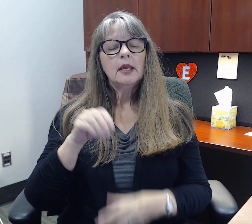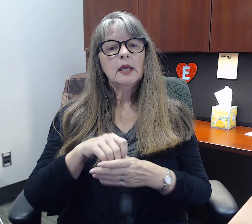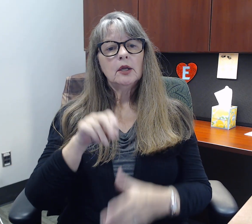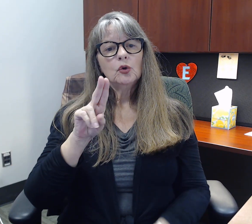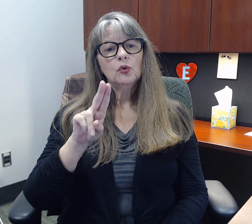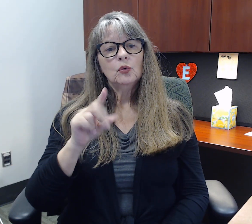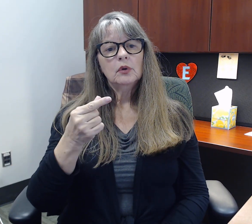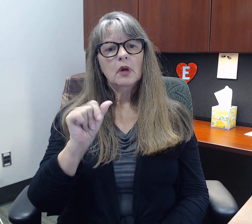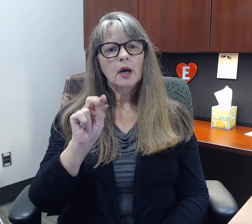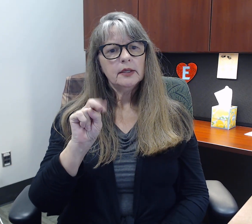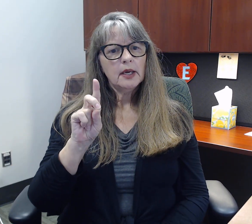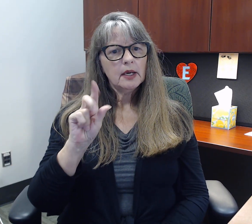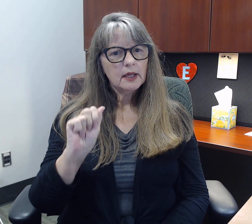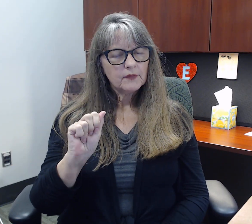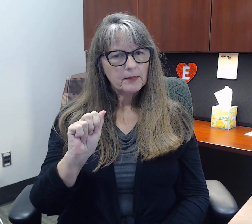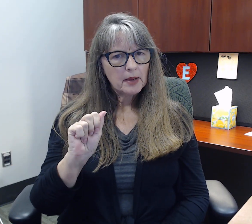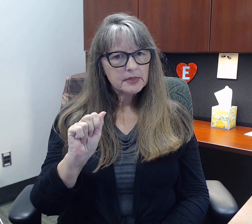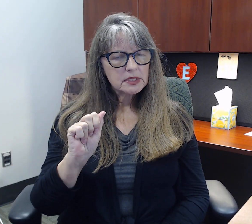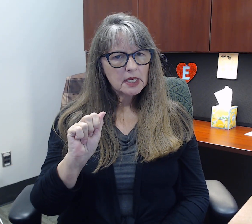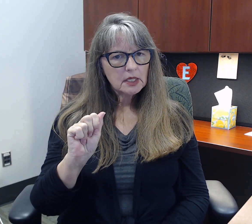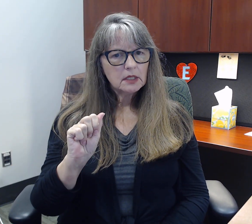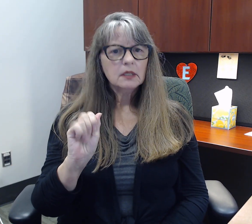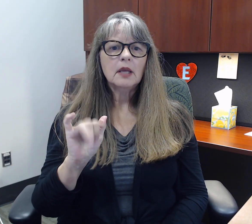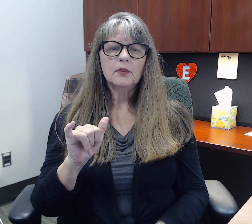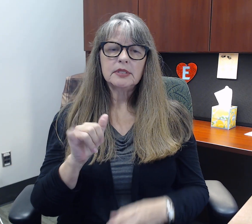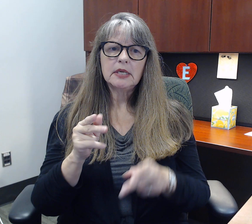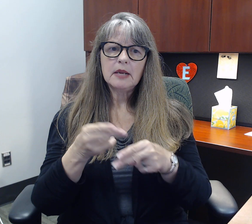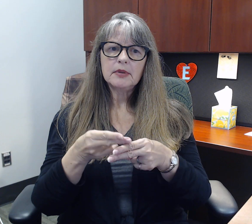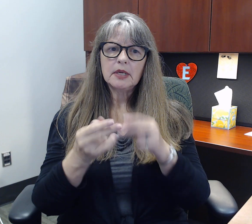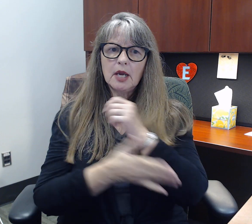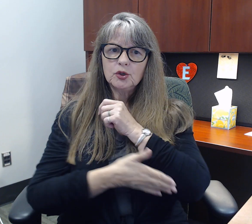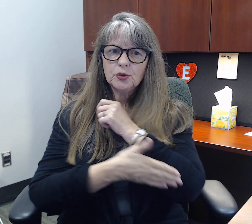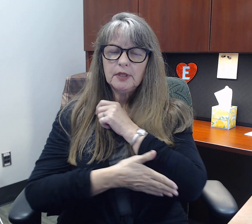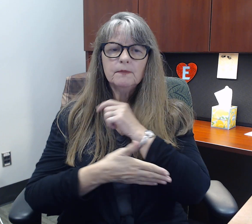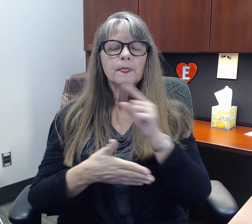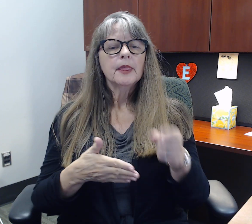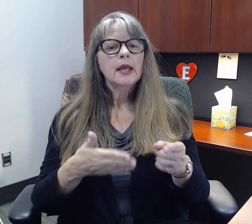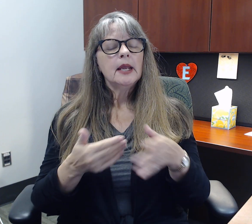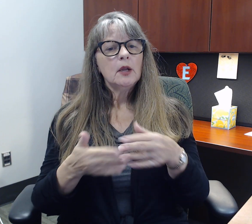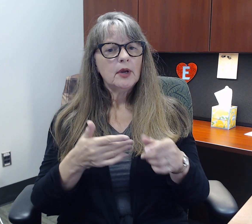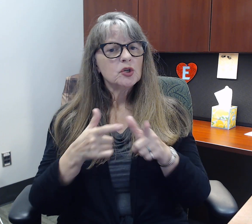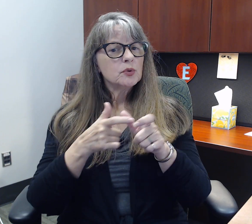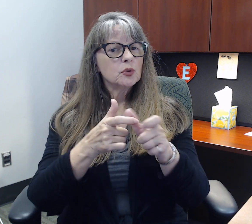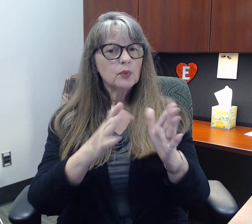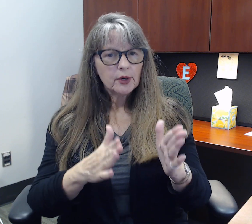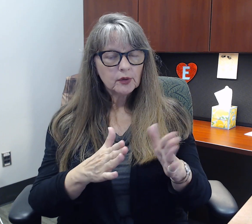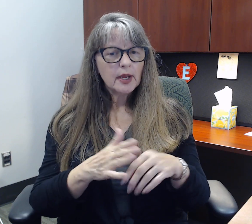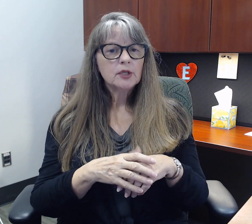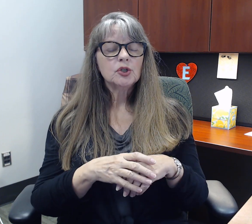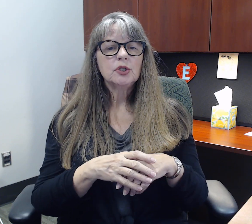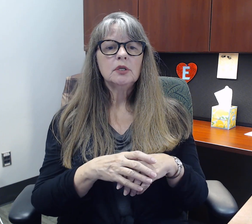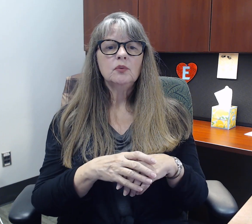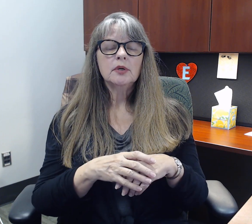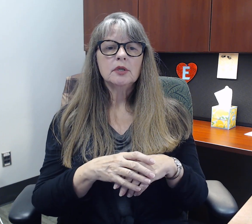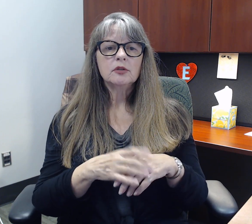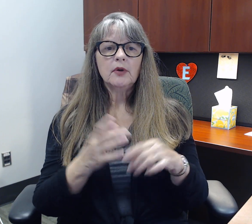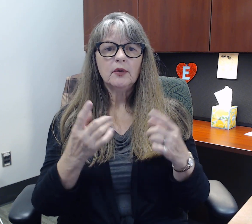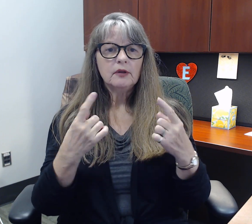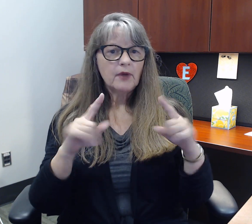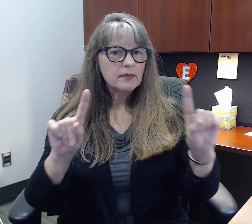in Uganda, if I'm not mistaken. That was the name of the country. Anyway, she was a runner, and she was very famous,